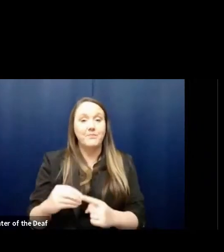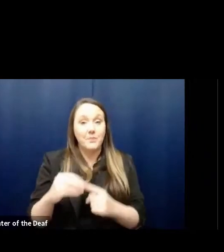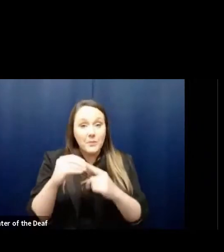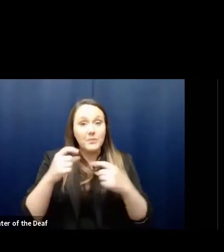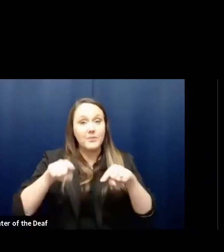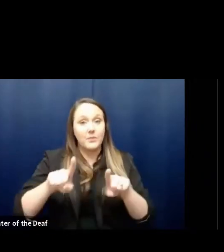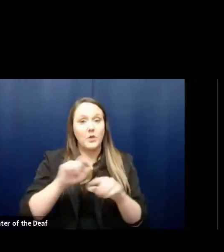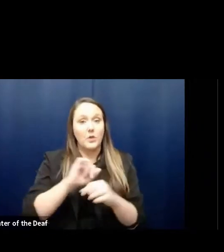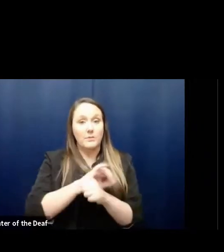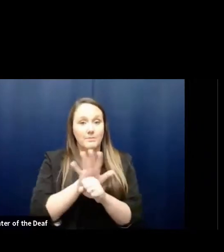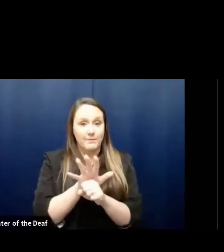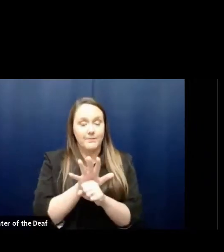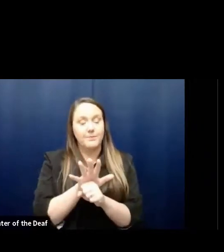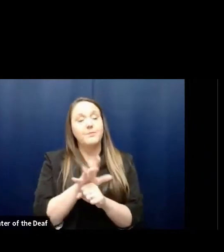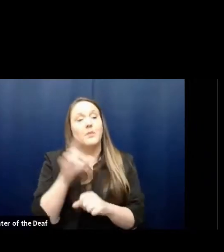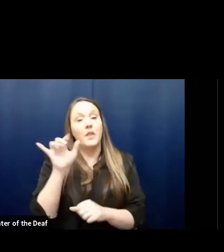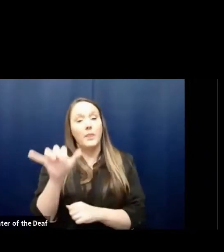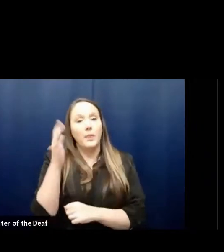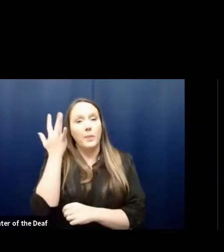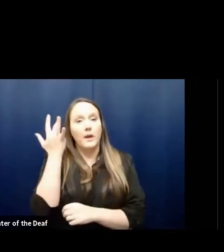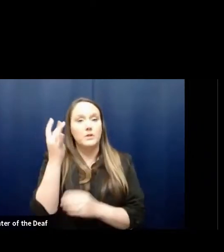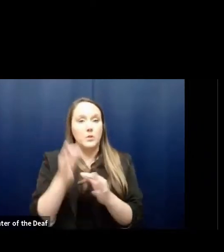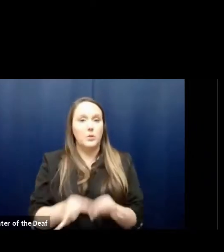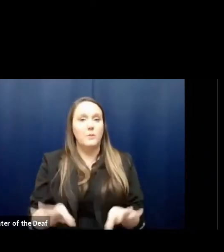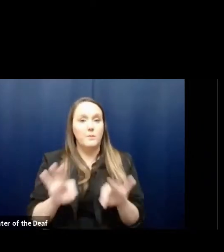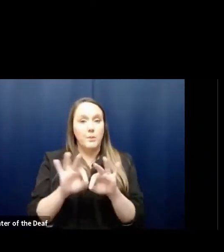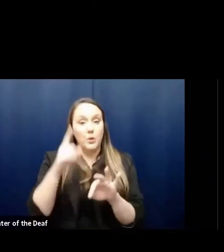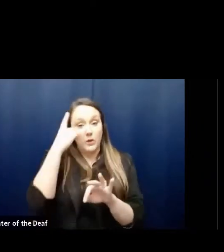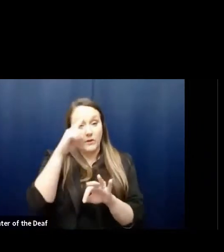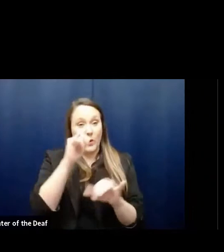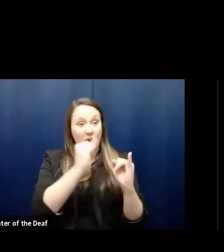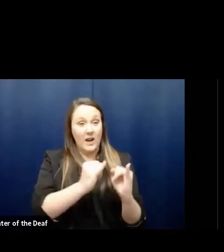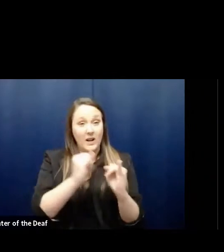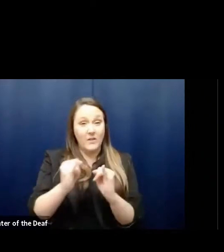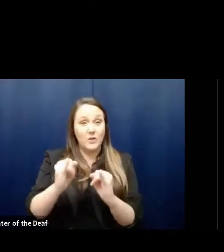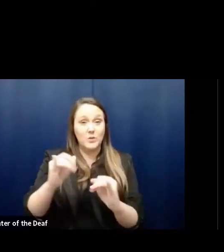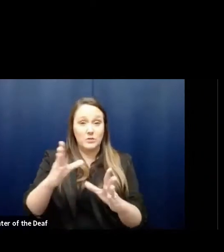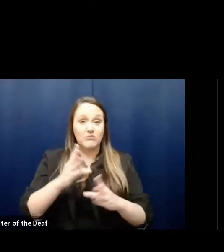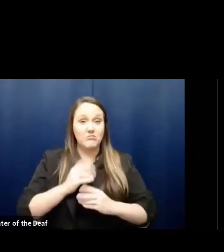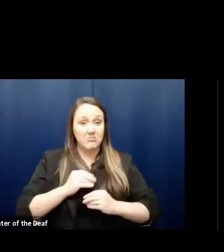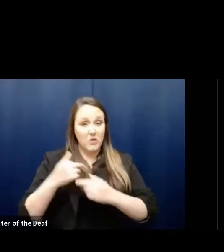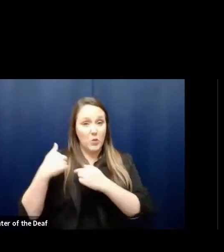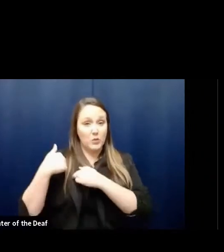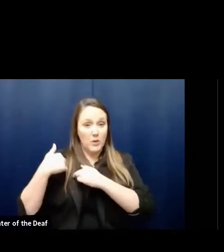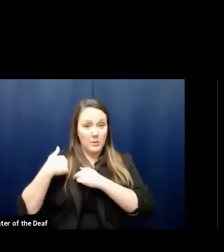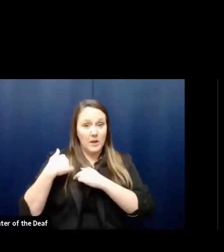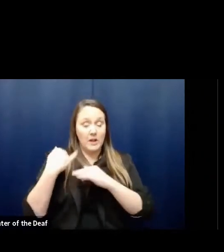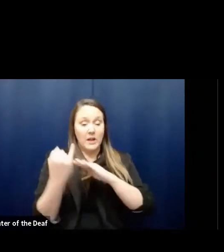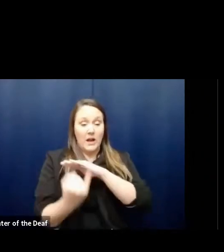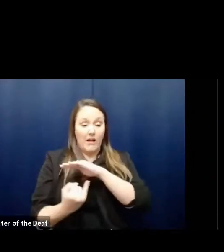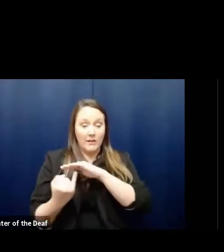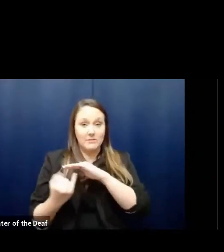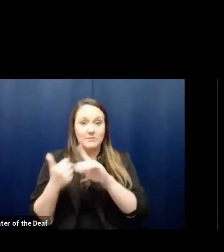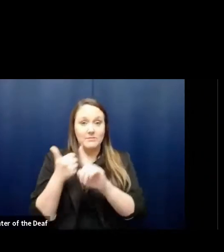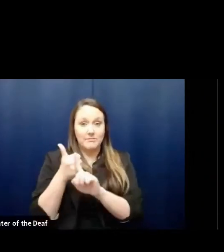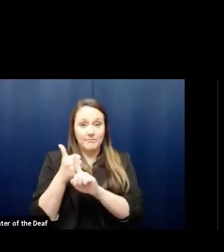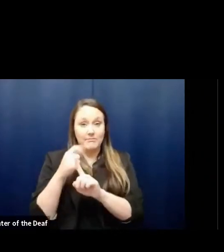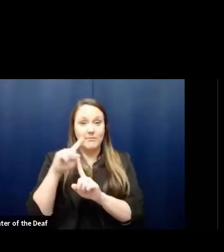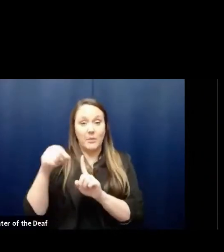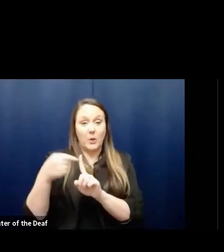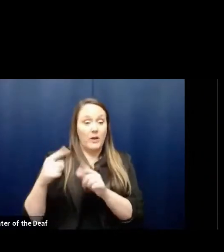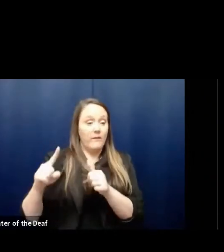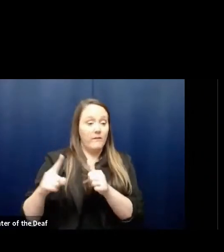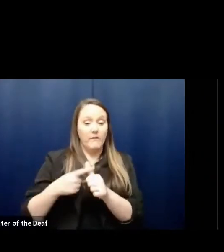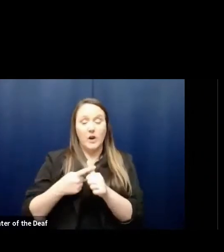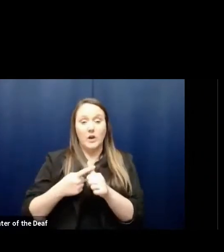pandemic. That's why it's important for individuals to take personal responsibility and isolate themselves at the first sign of exposure